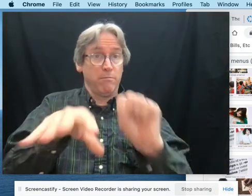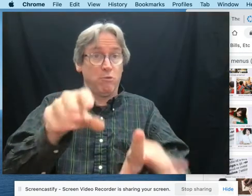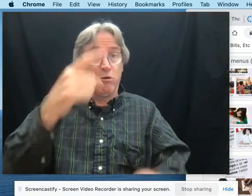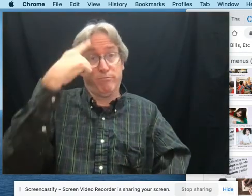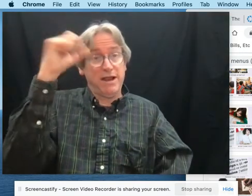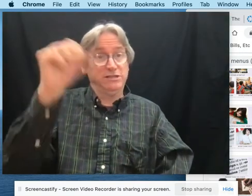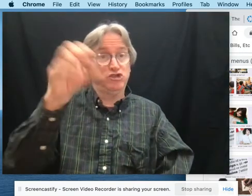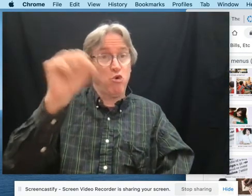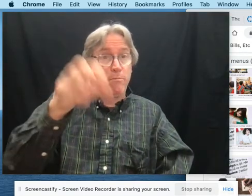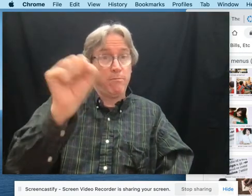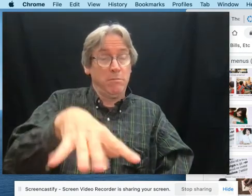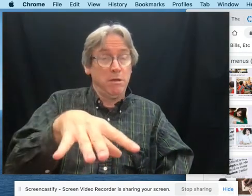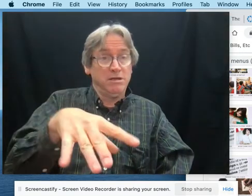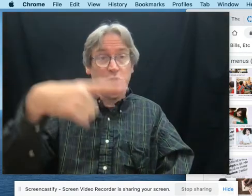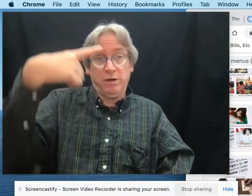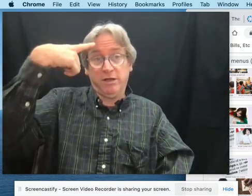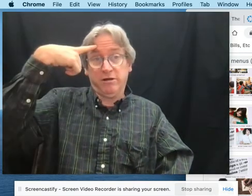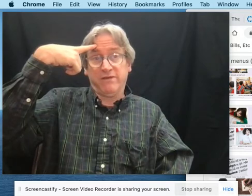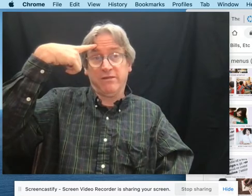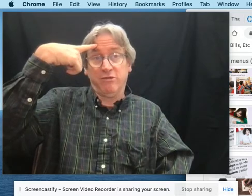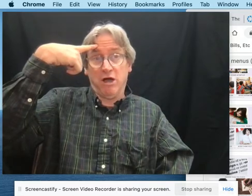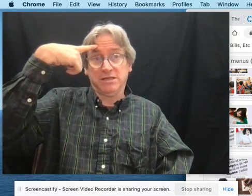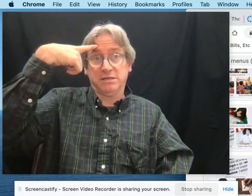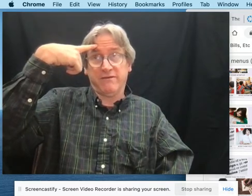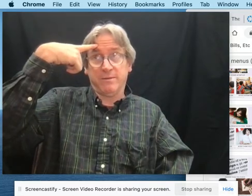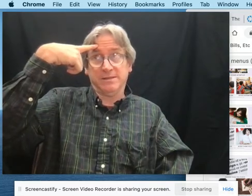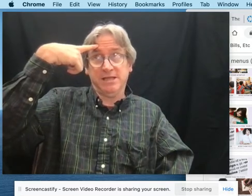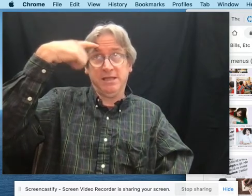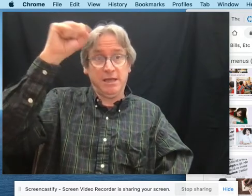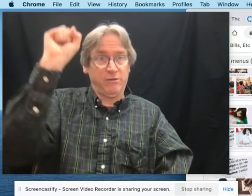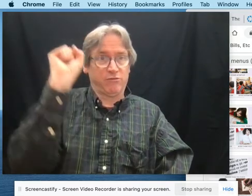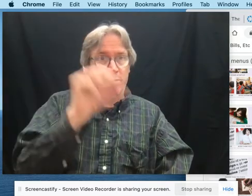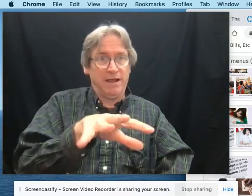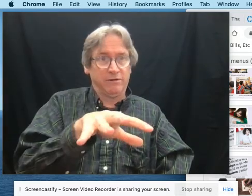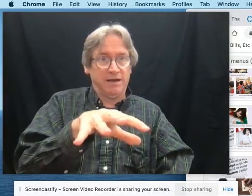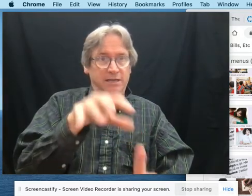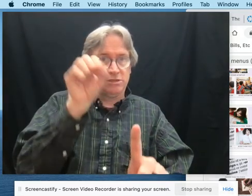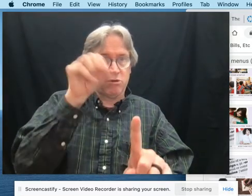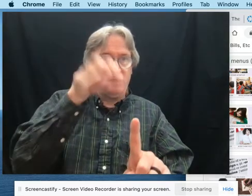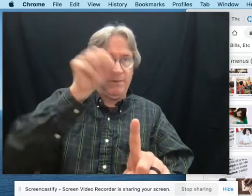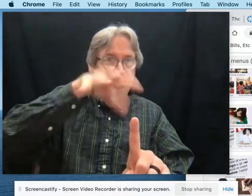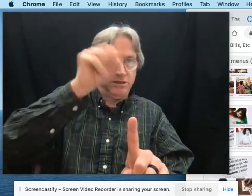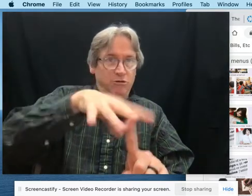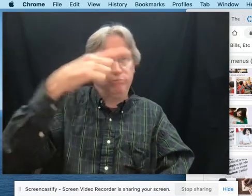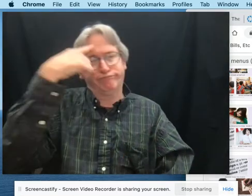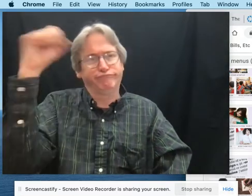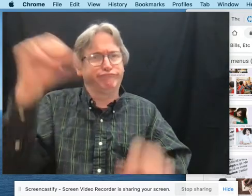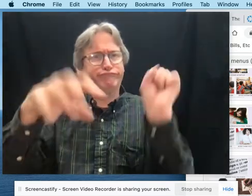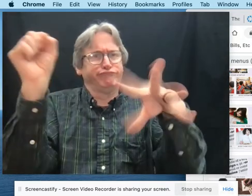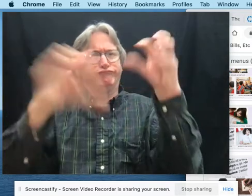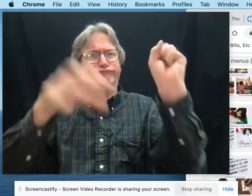brainstorm or brainstorm. So here you've got a thought. Everyone is thinking and throwing out their ideas, throwing them into the